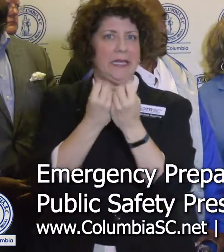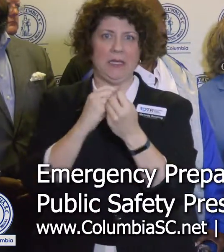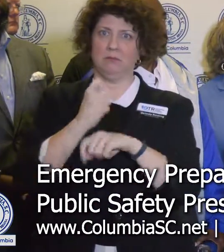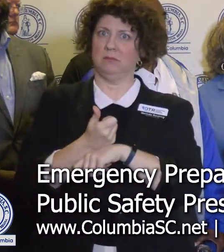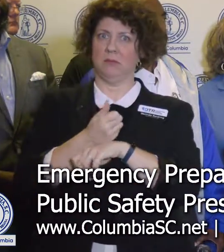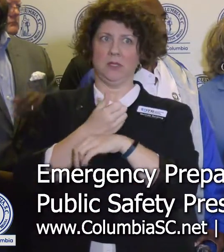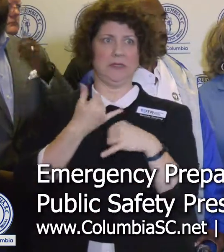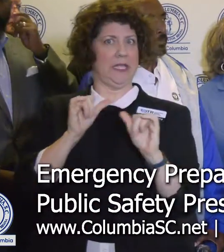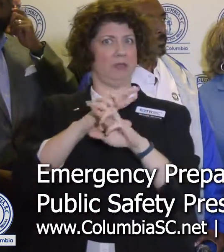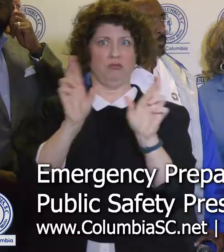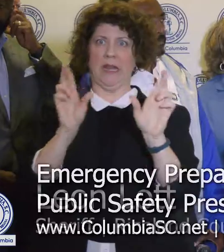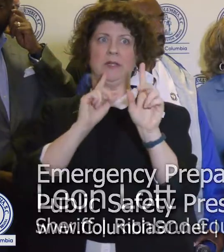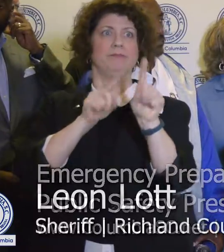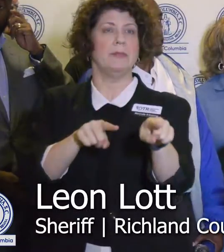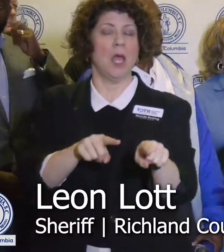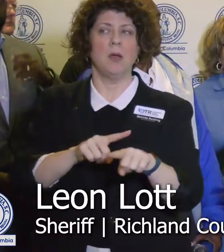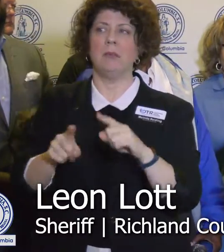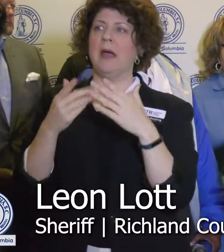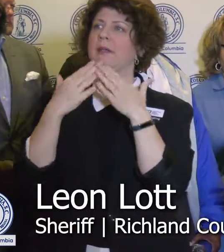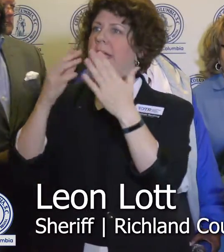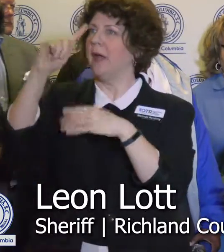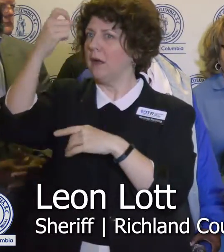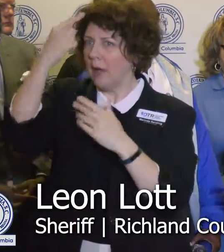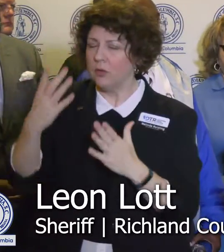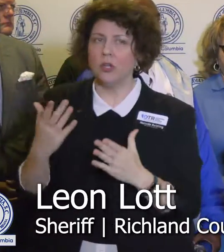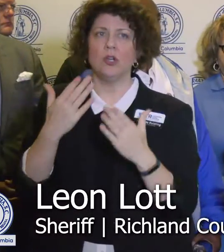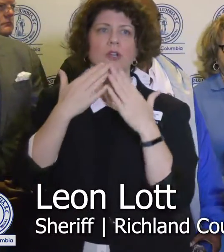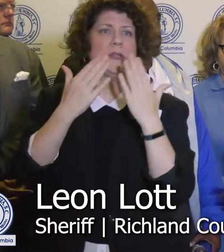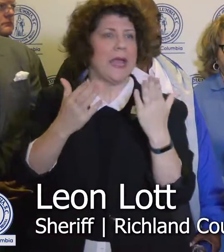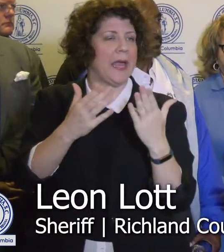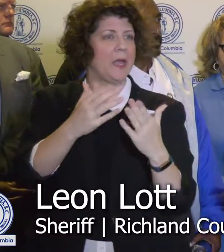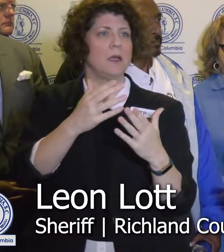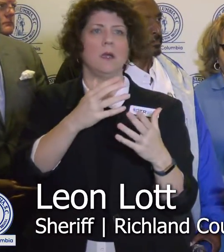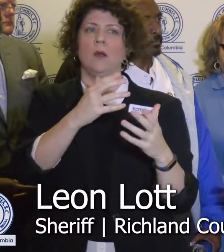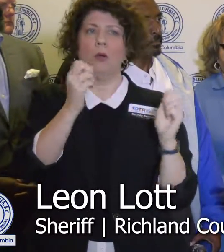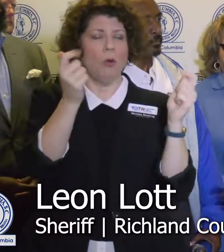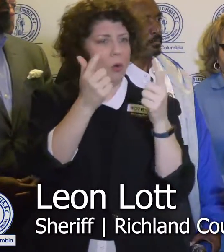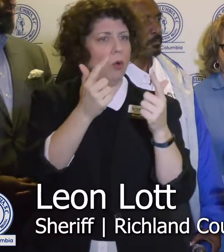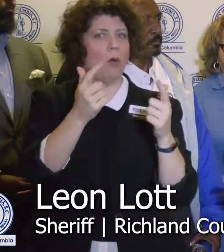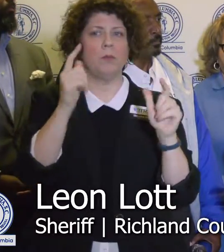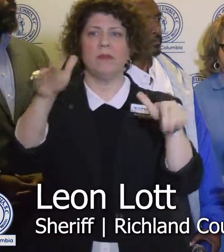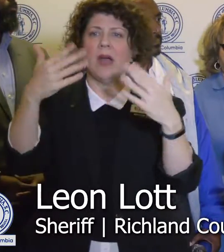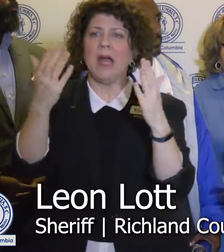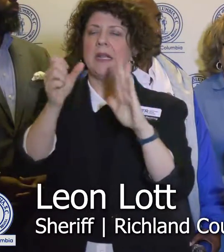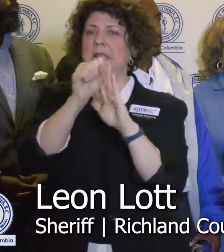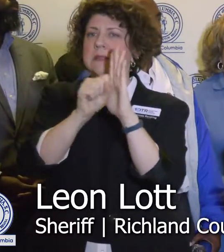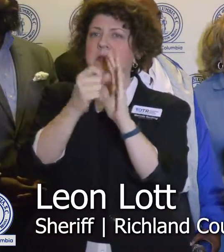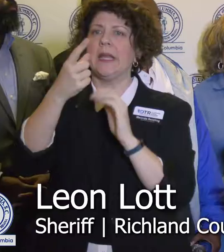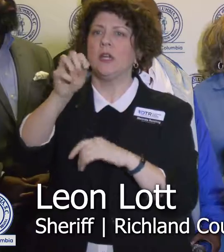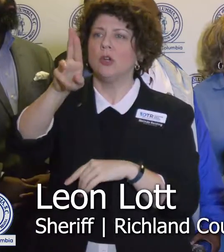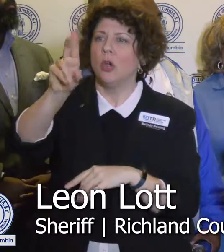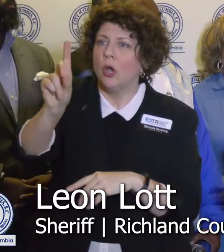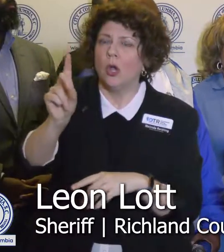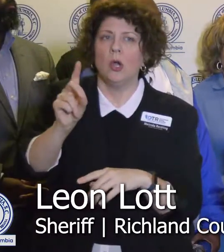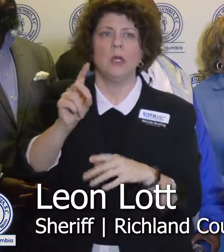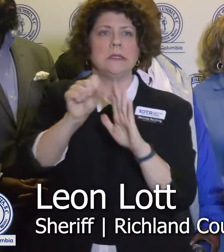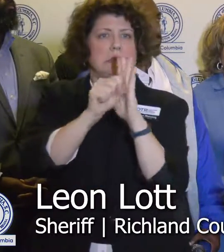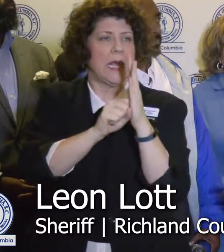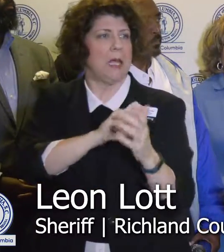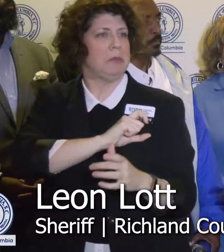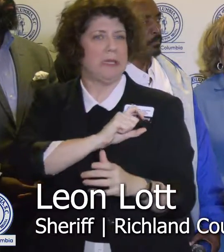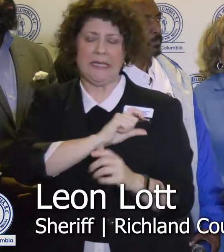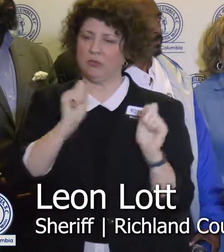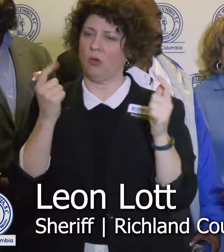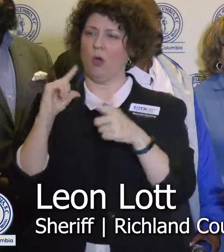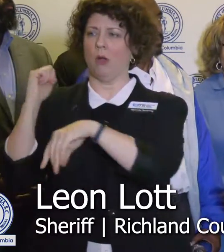respond. I do want to thank the governor and our adjutant general for providing the South Carolina State Guard and the military police. They've been positioned at